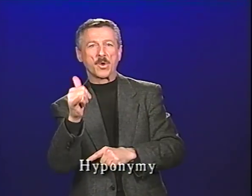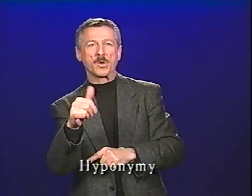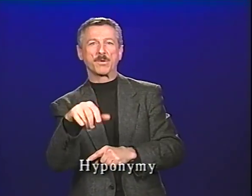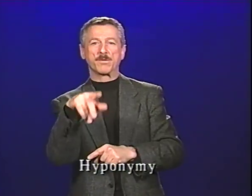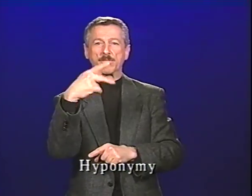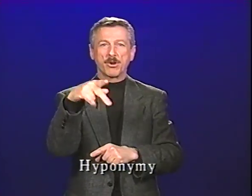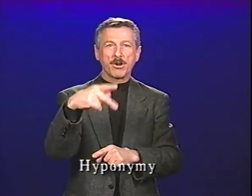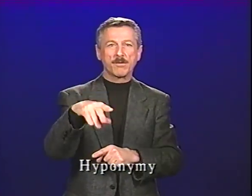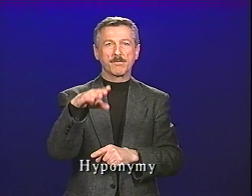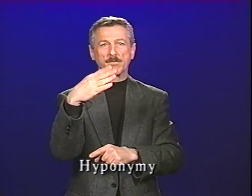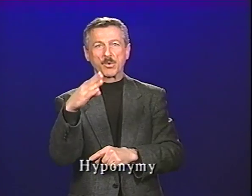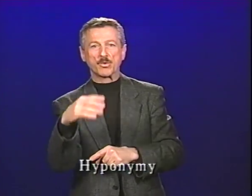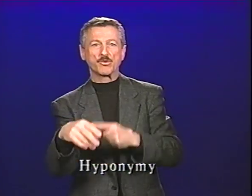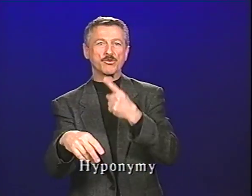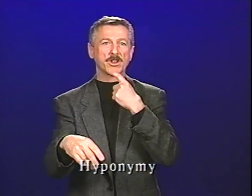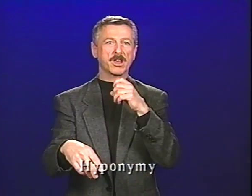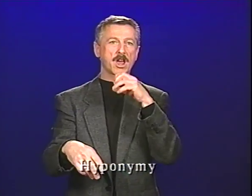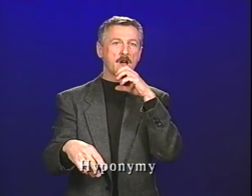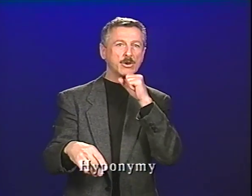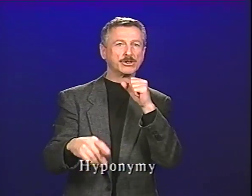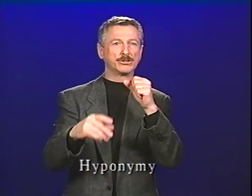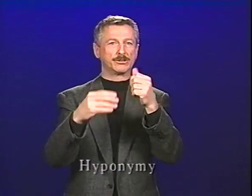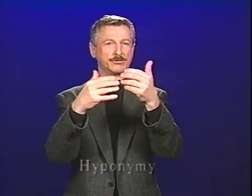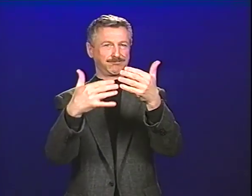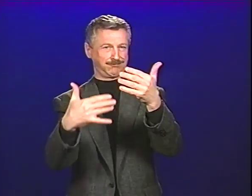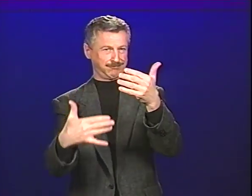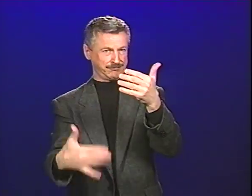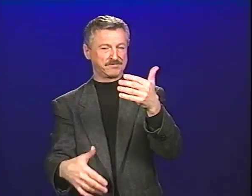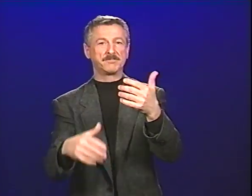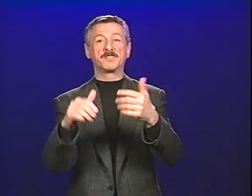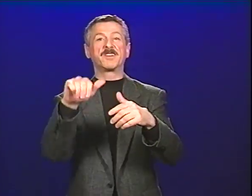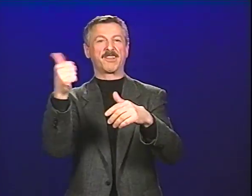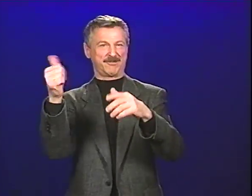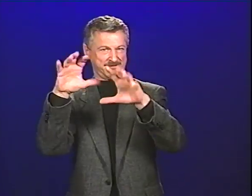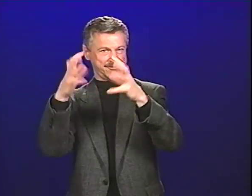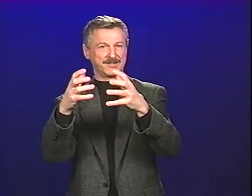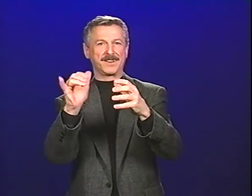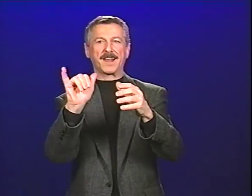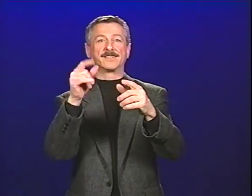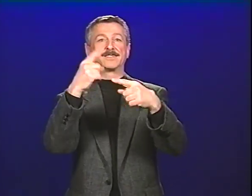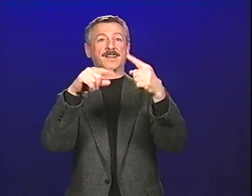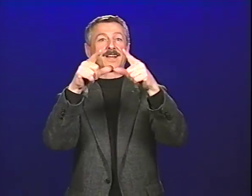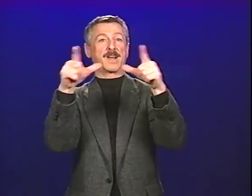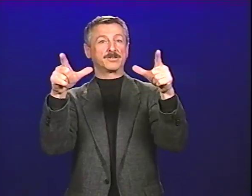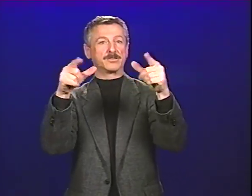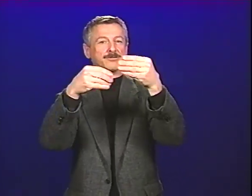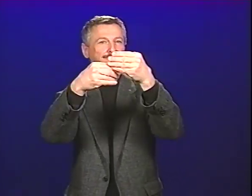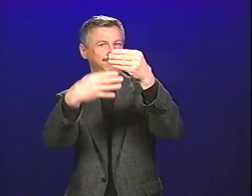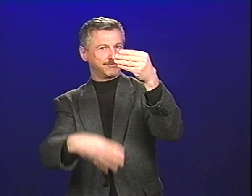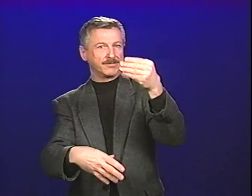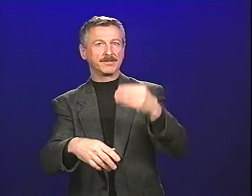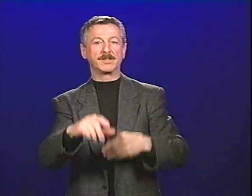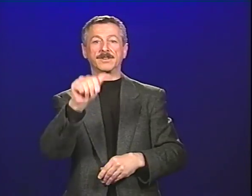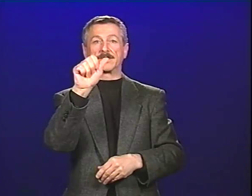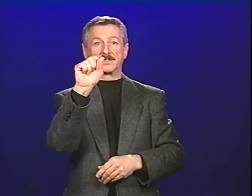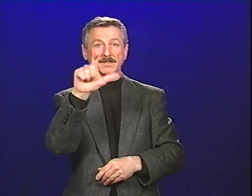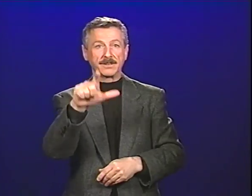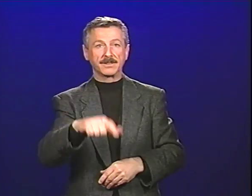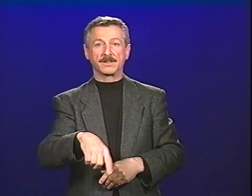includes the meanings of color signs such as yellow, purple, blue, and red. Another is the term sign language,